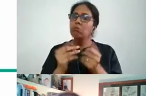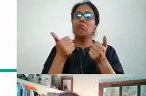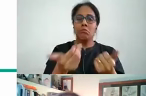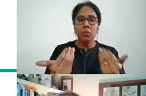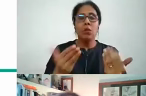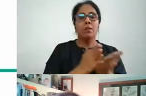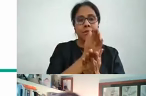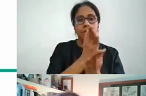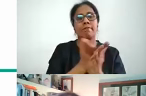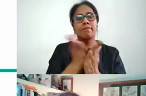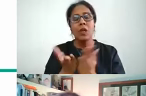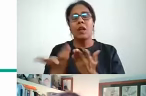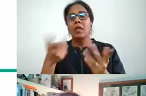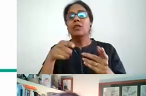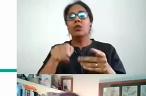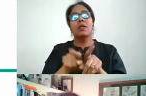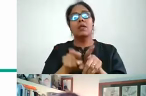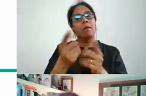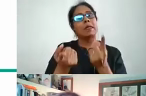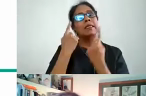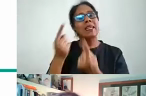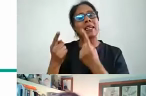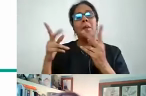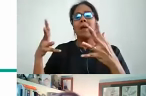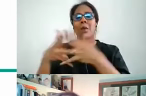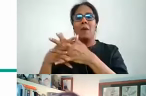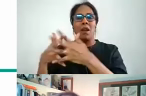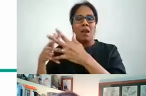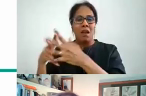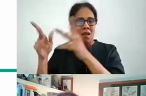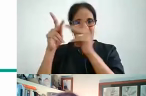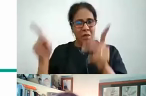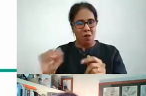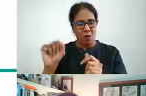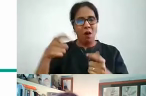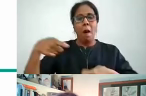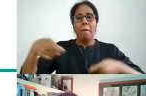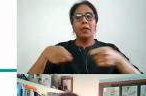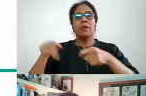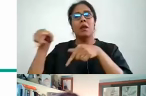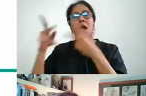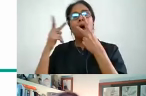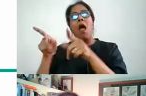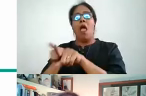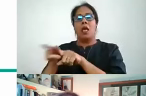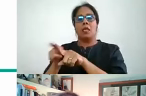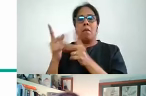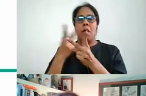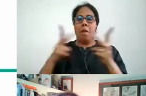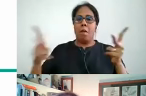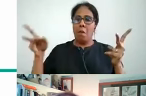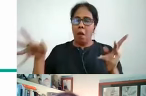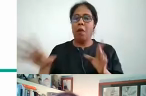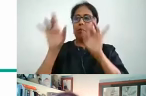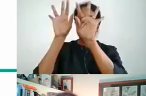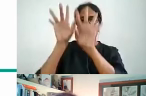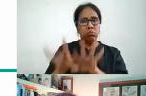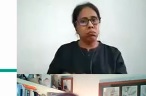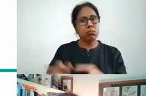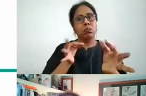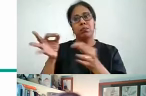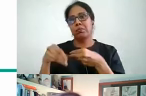to Business website. This is one example of some of the applications. They have nice descriptions of applications. And,